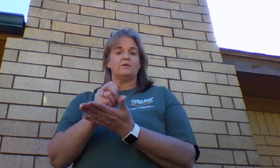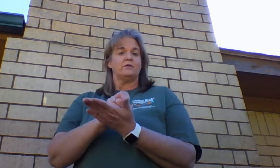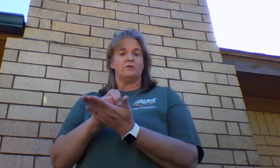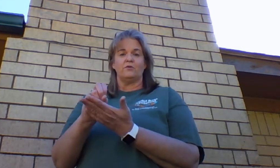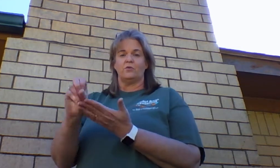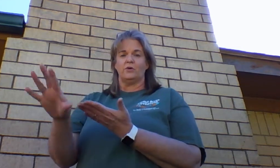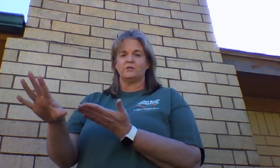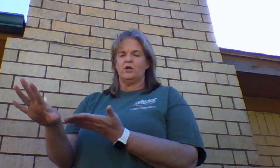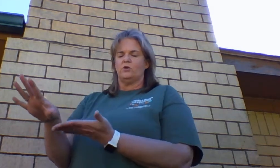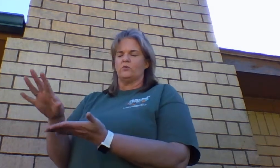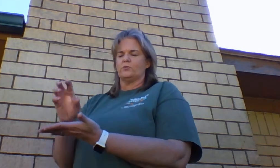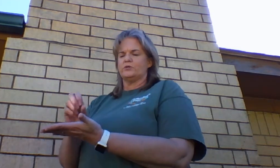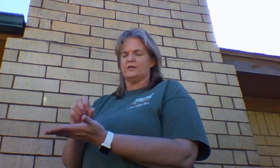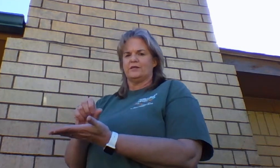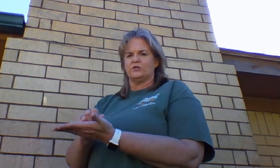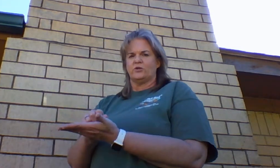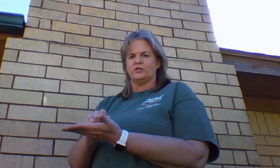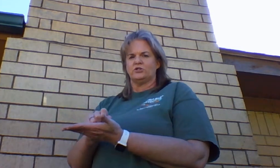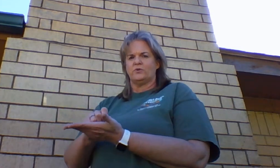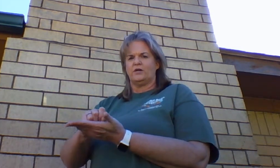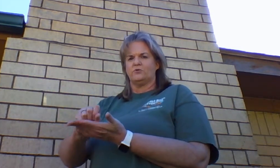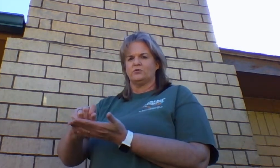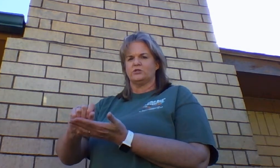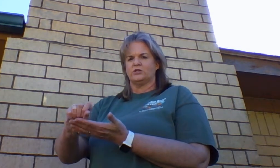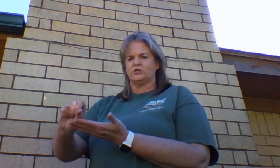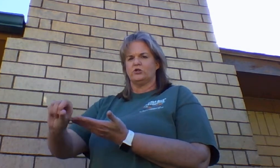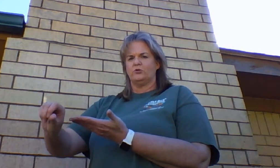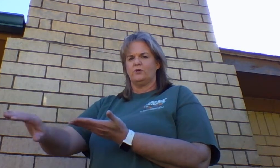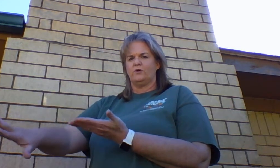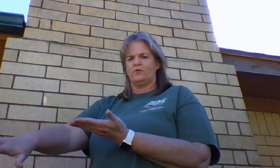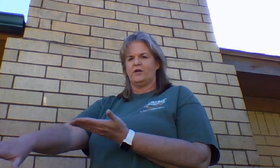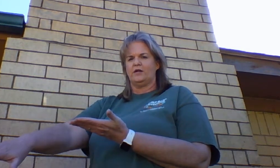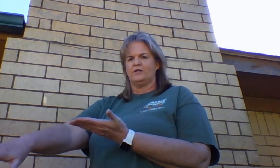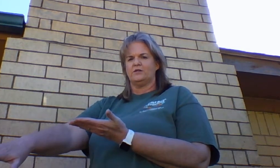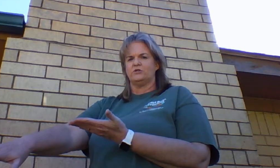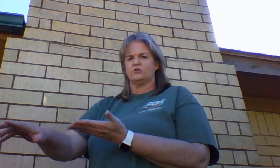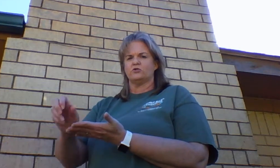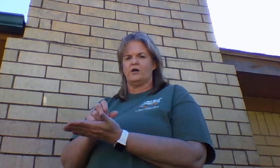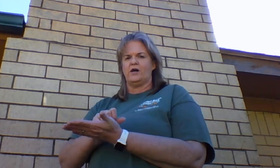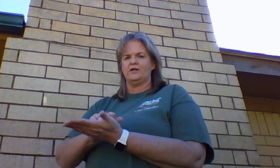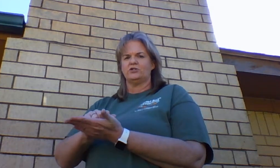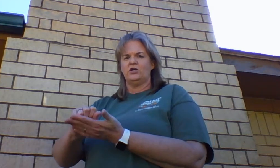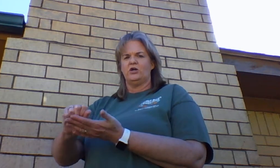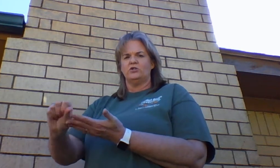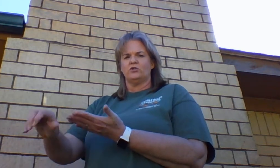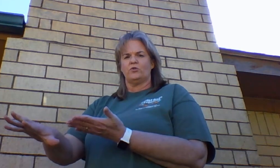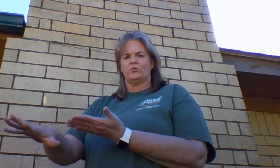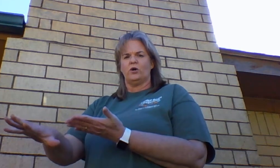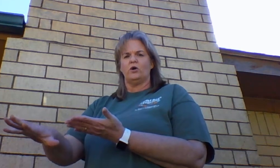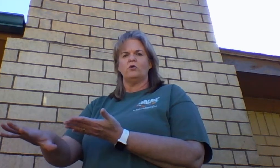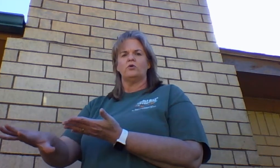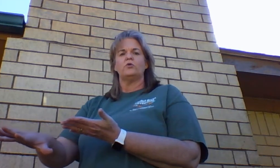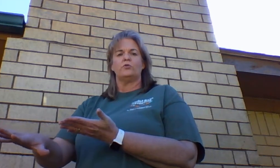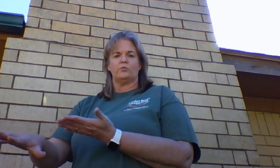of course. We're going to pretend like the trash is right here, and we're just going to scoop it off our hand into the trash. So throw